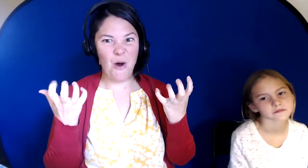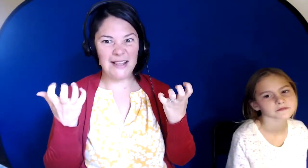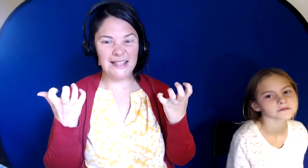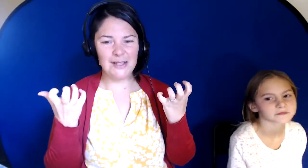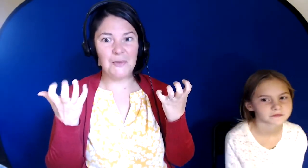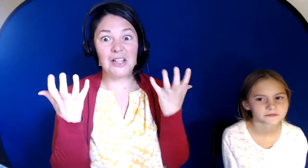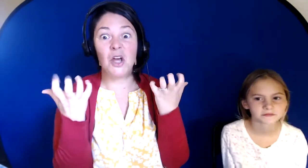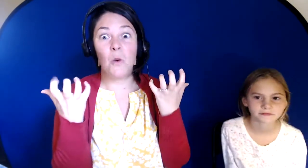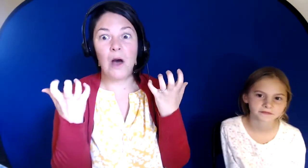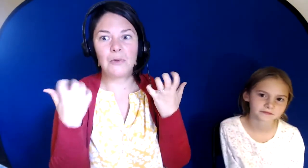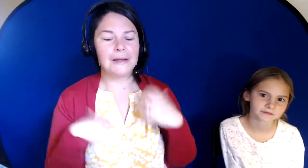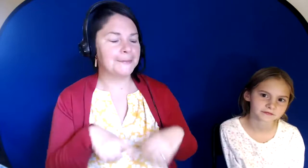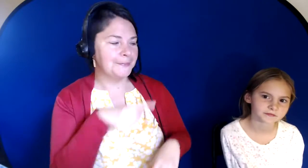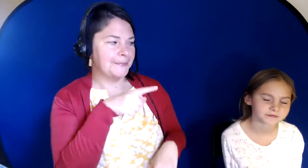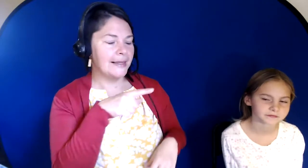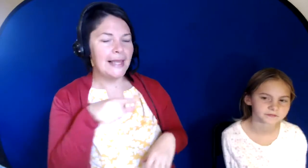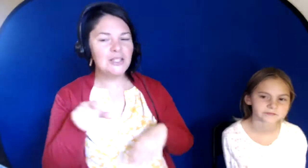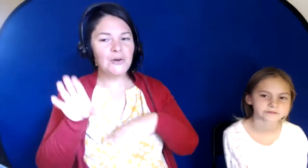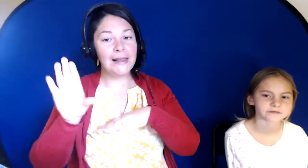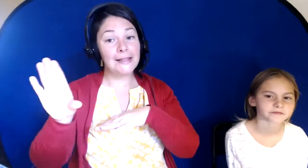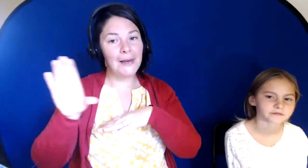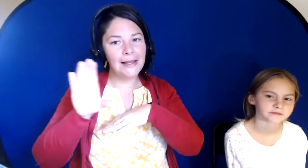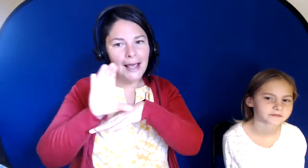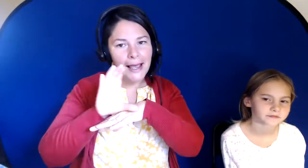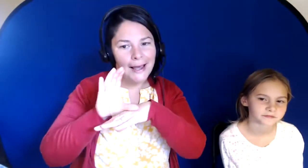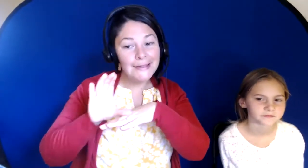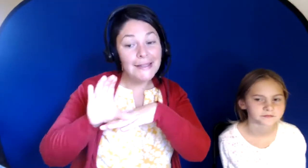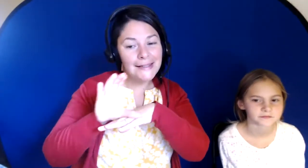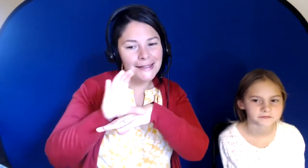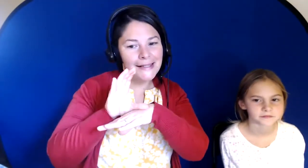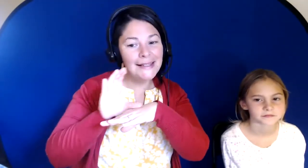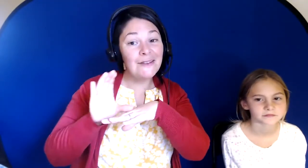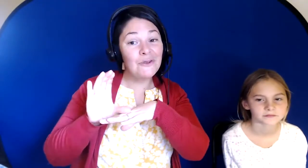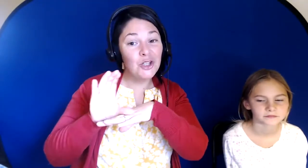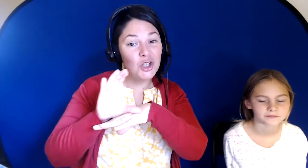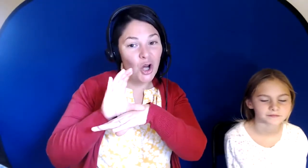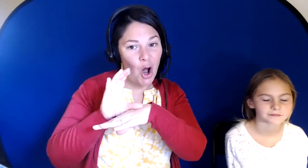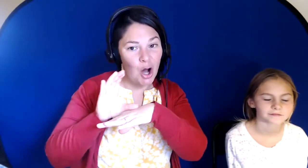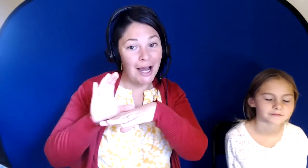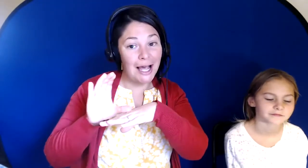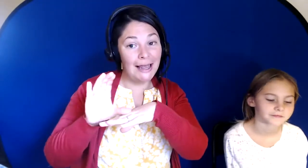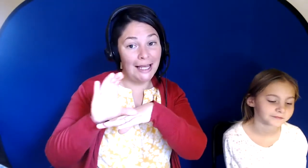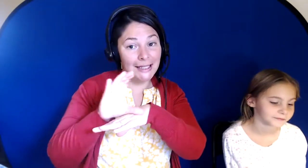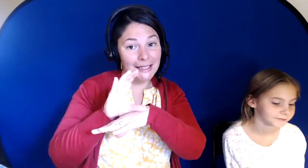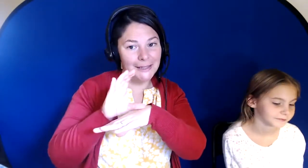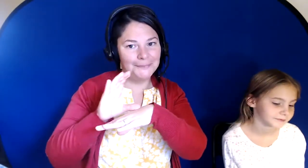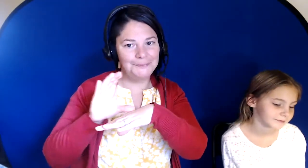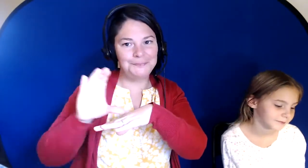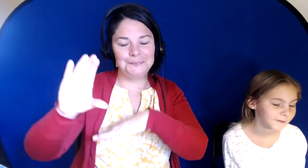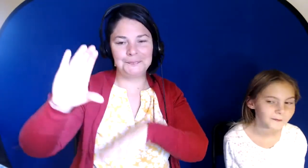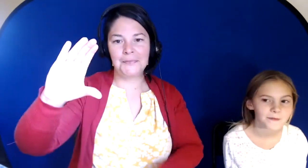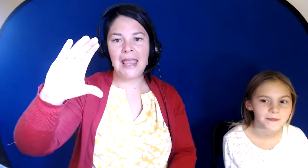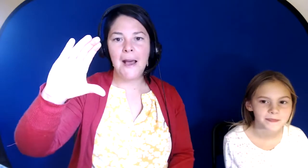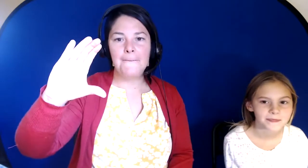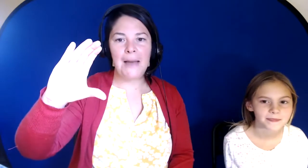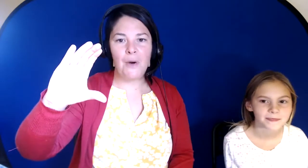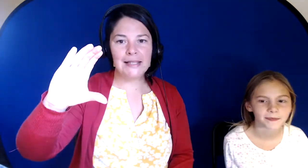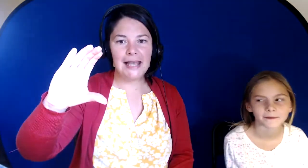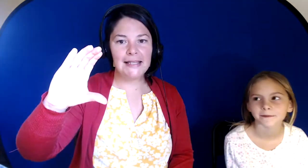it so much. Want. Let's try this one. Guys, this is the sign for chocolate. My boss hand is going to